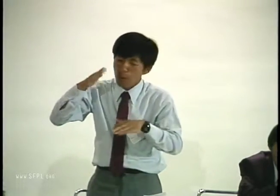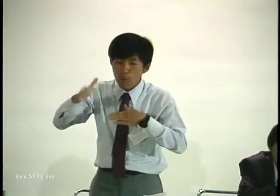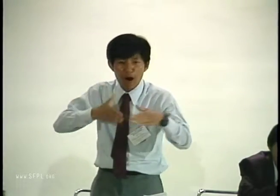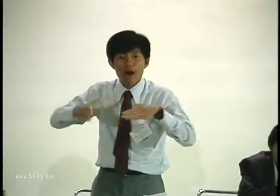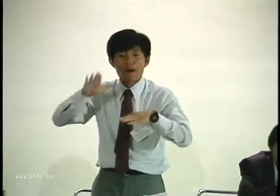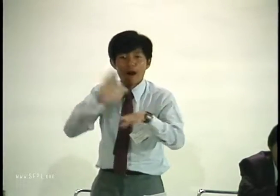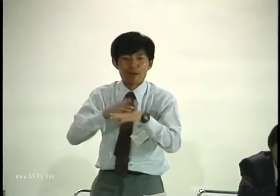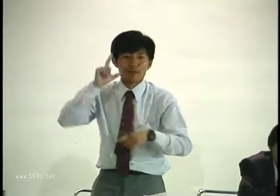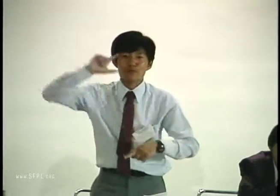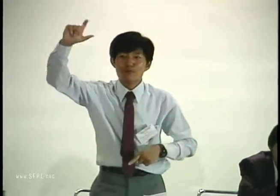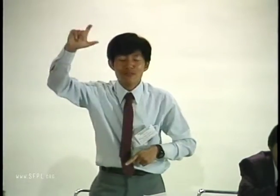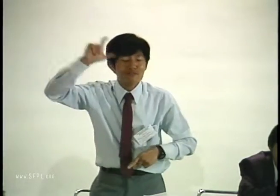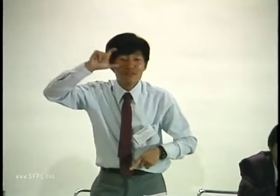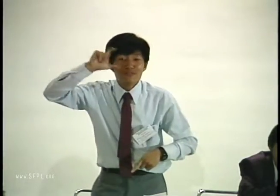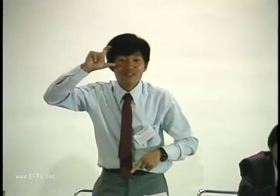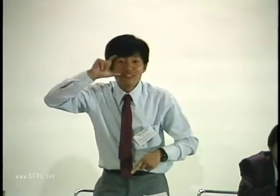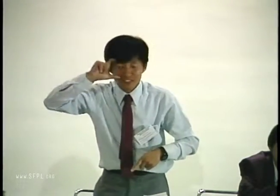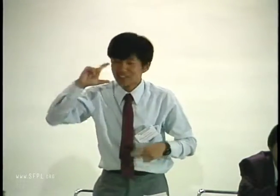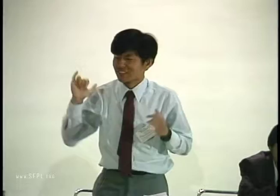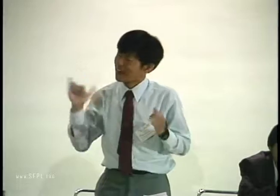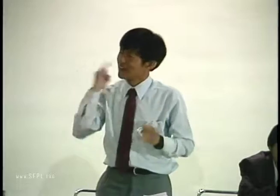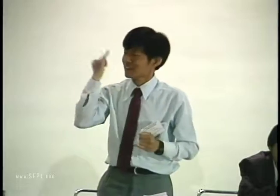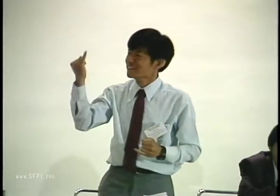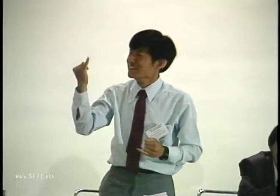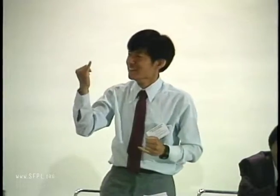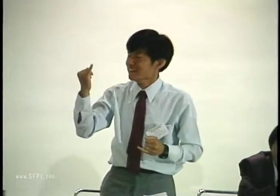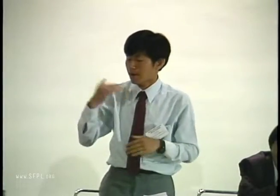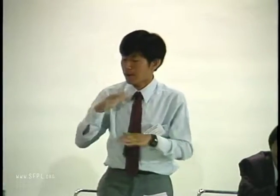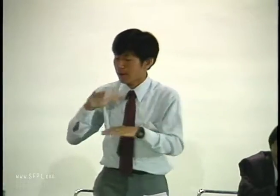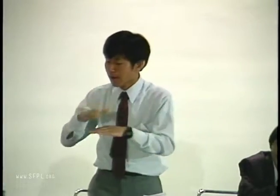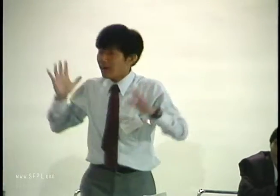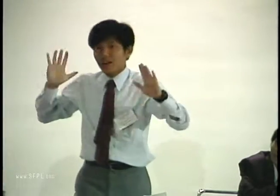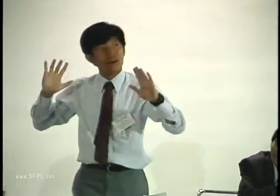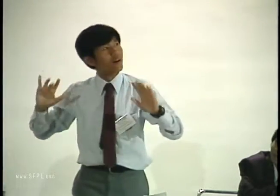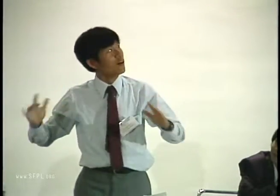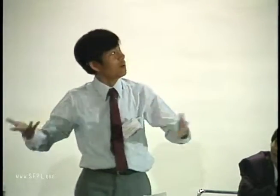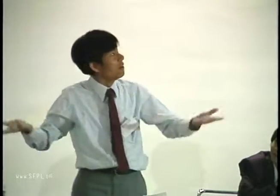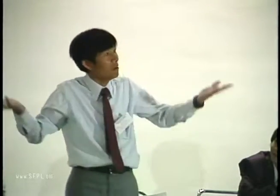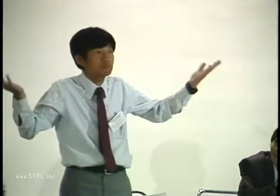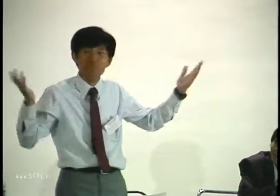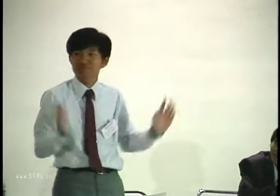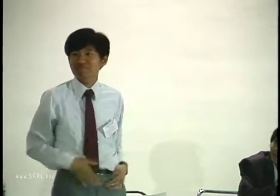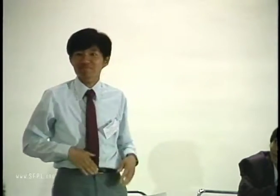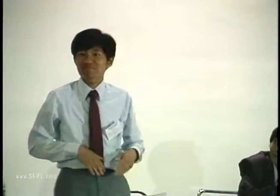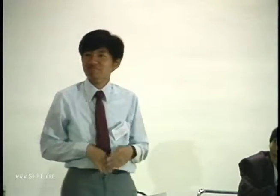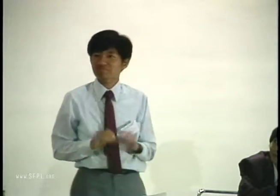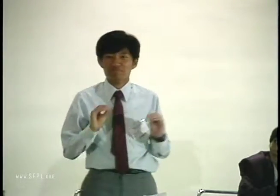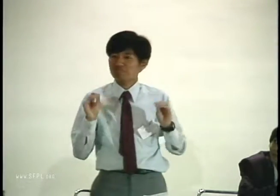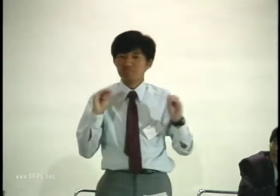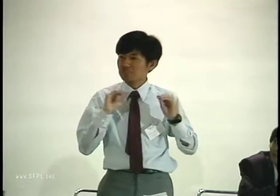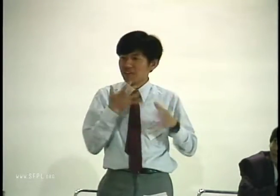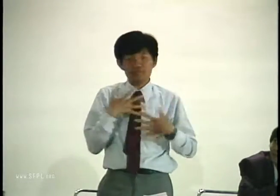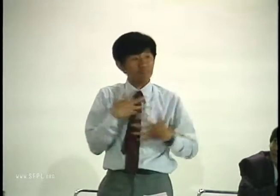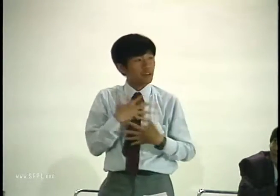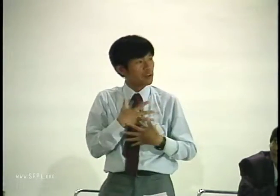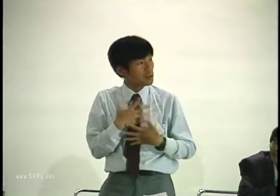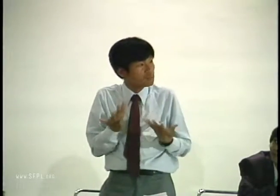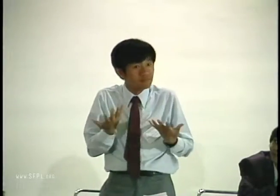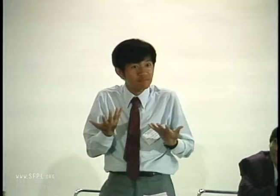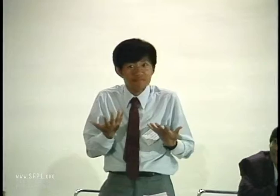like the first man walking on the moon. That was the kind of experience I was having. So I crossed that line. Nothing terrible happened